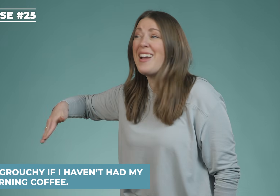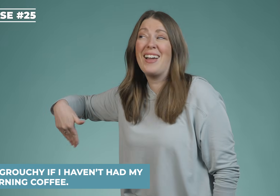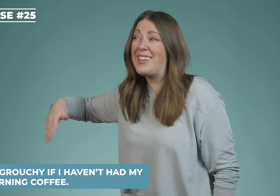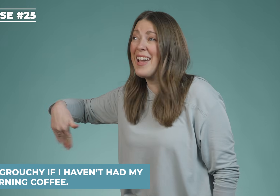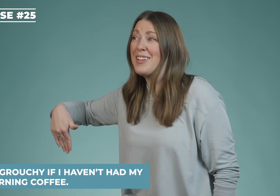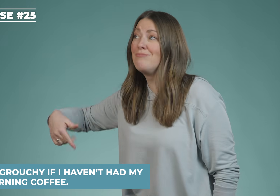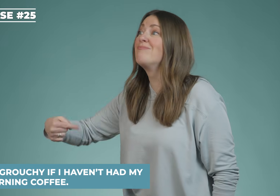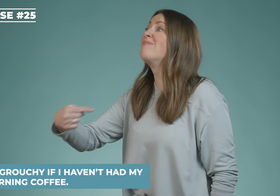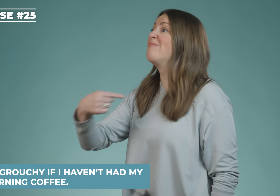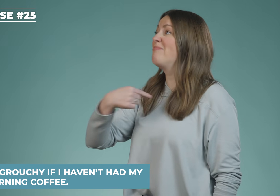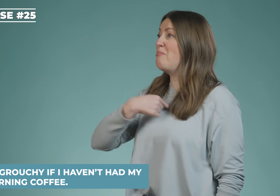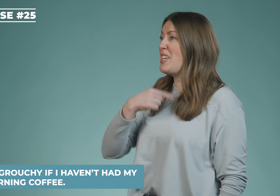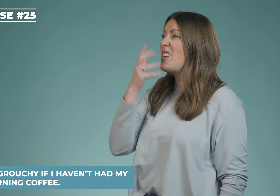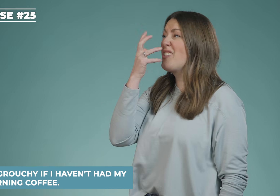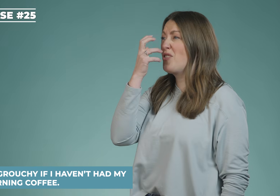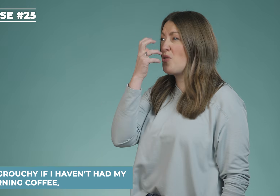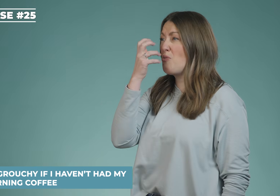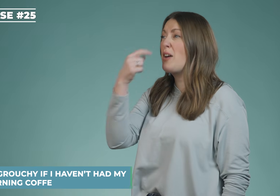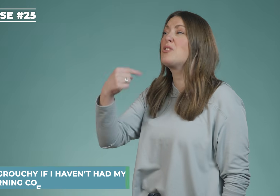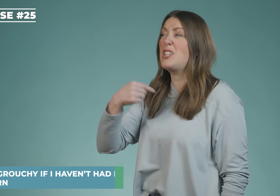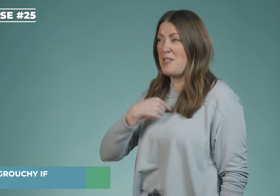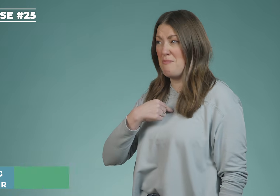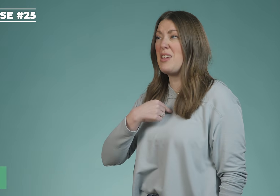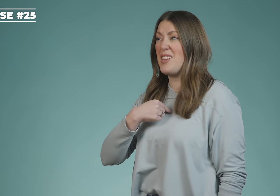not yet, me, grouchy, me.